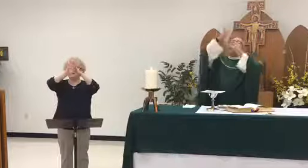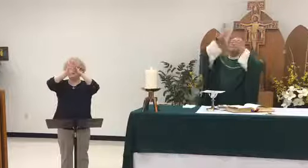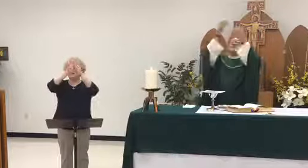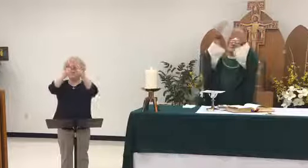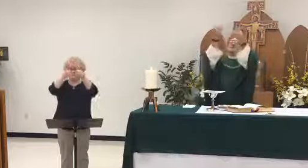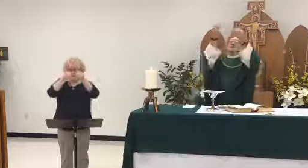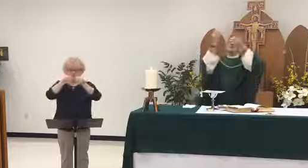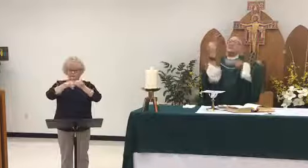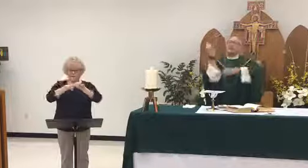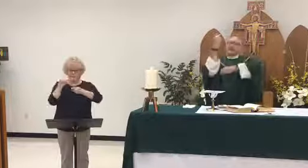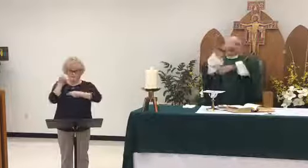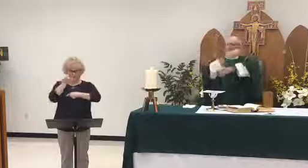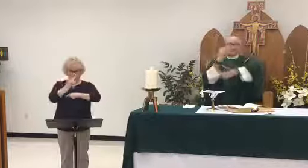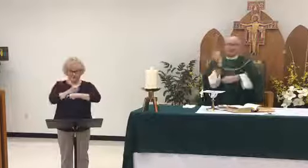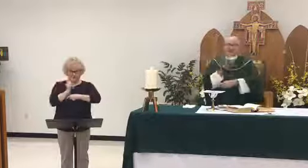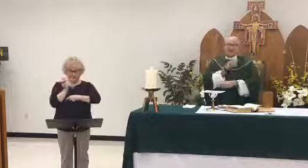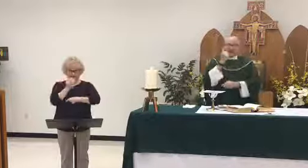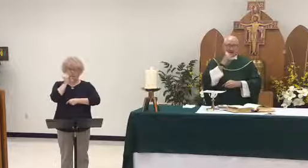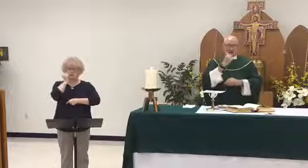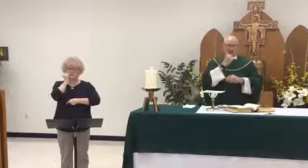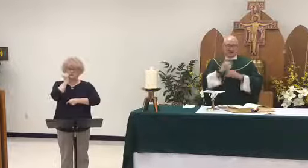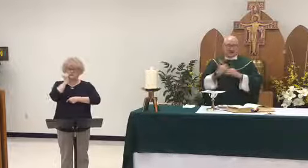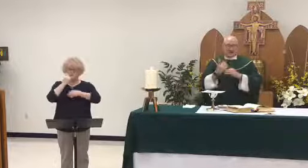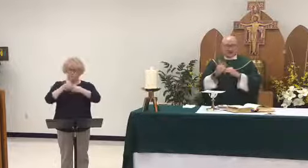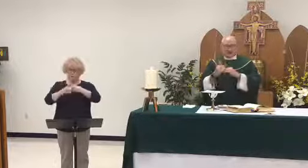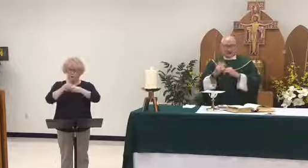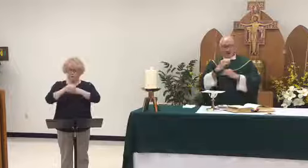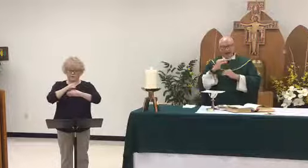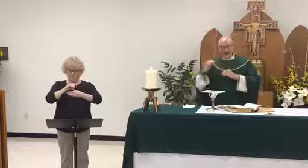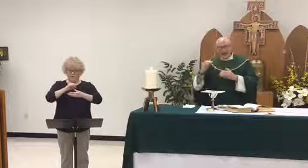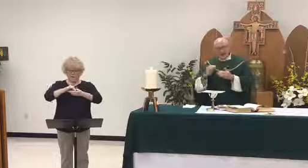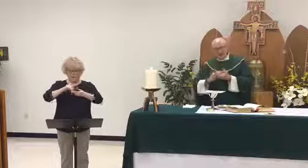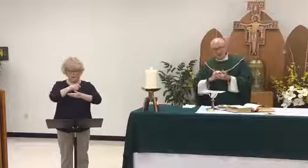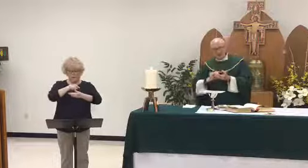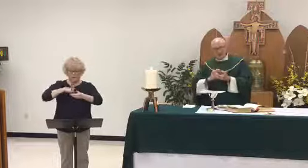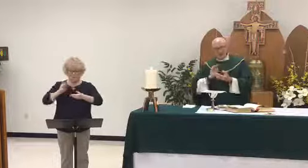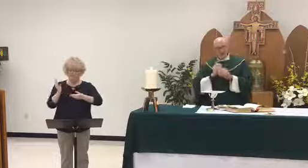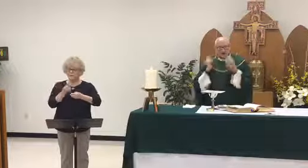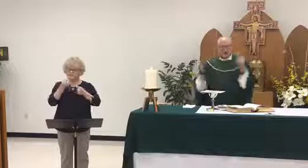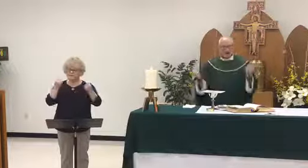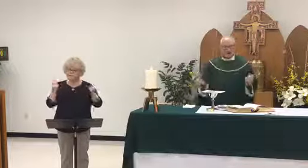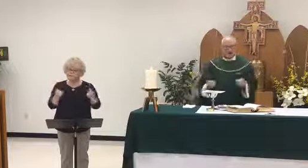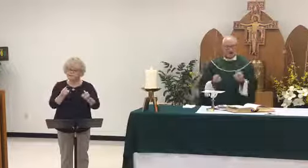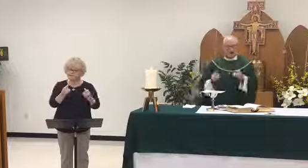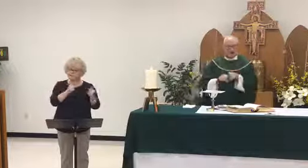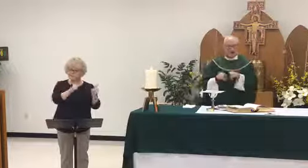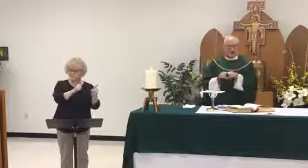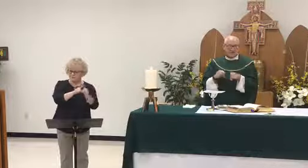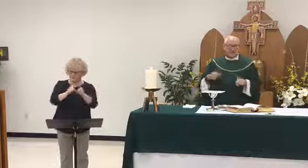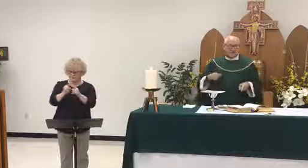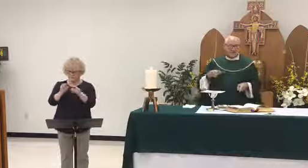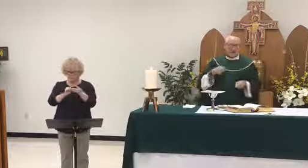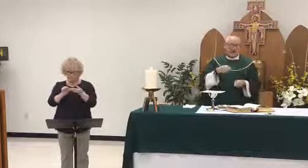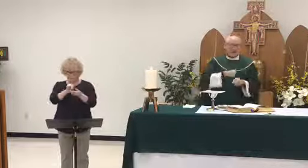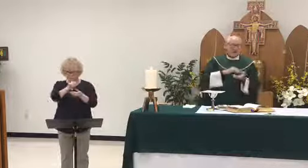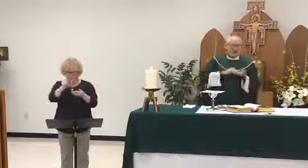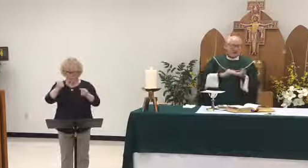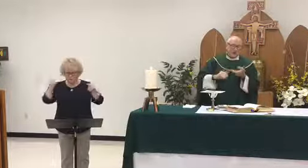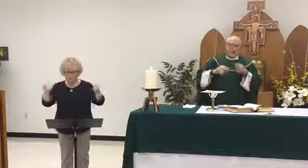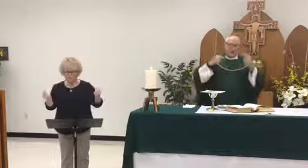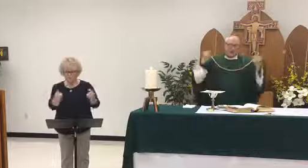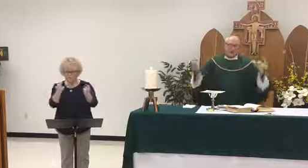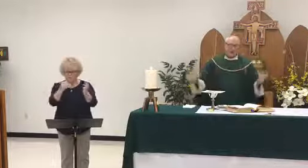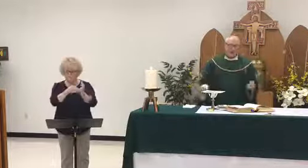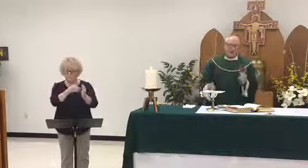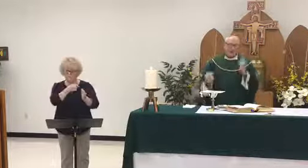is in heaven. Give us this day our daily bread, and forgive us our trespasses, as